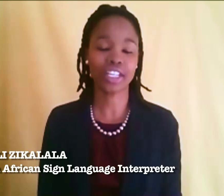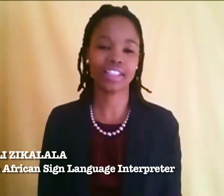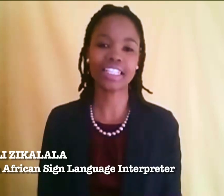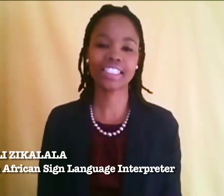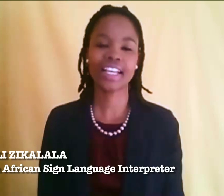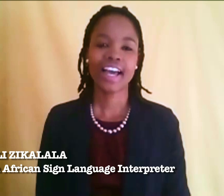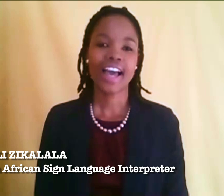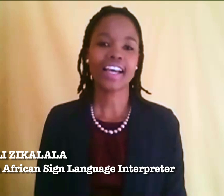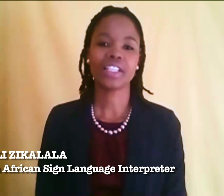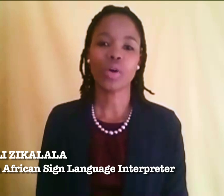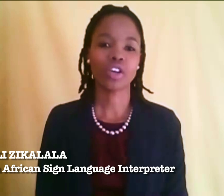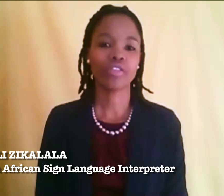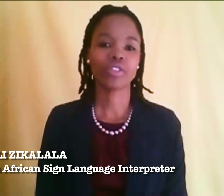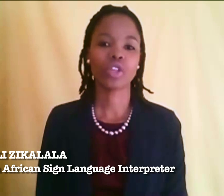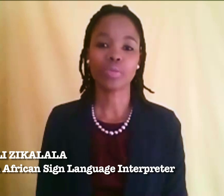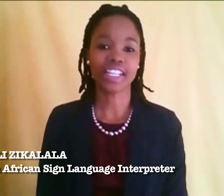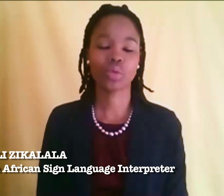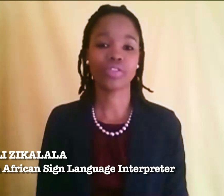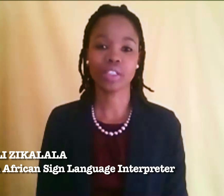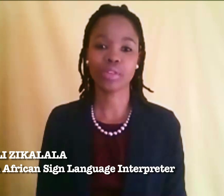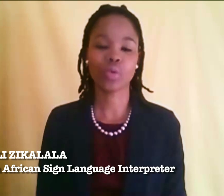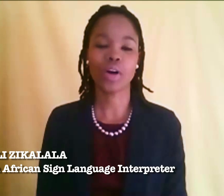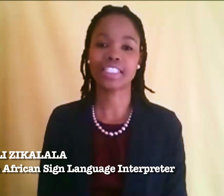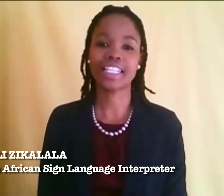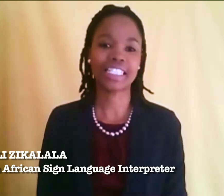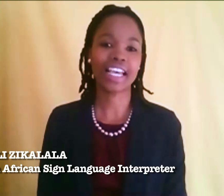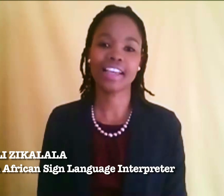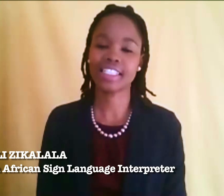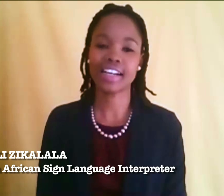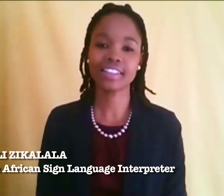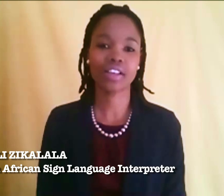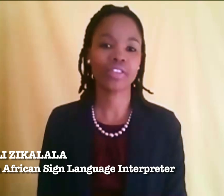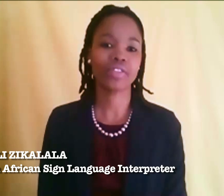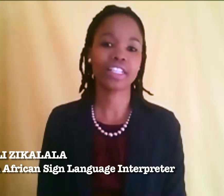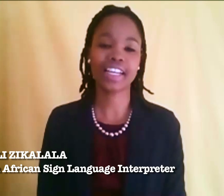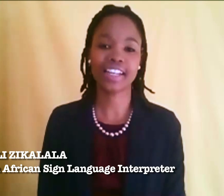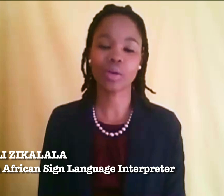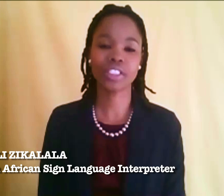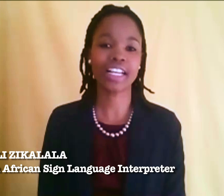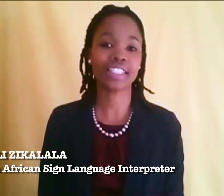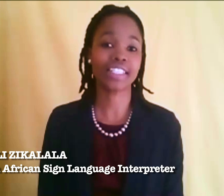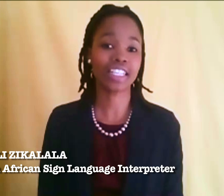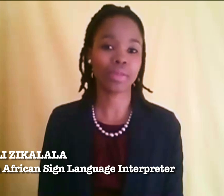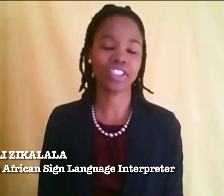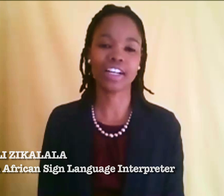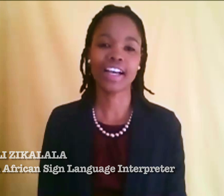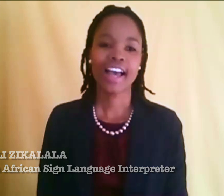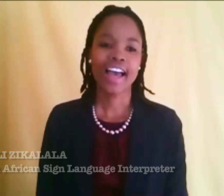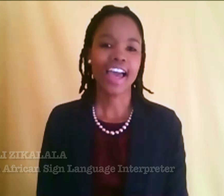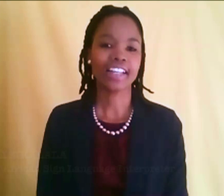in that, and one of the options that were available was SASL, South African Sign Language, as a second major, and